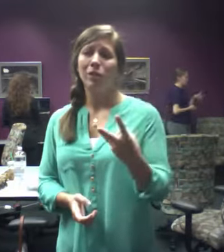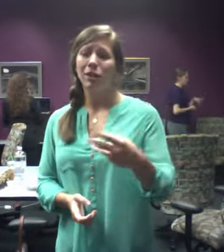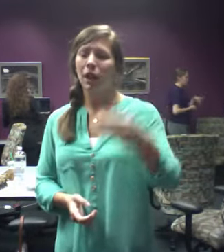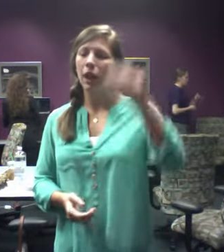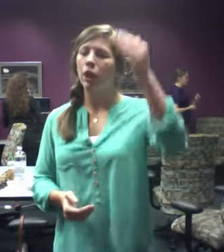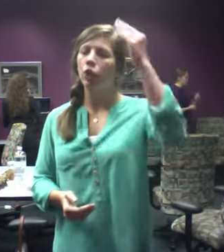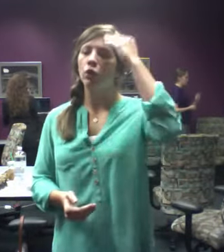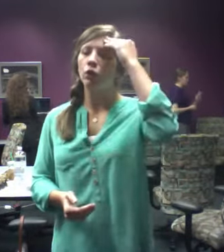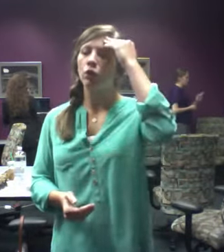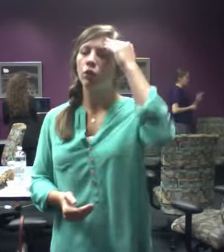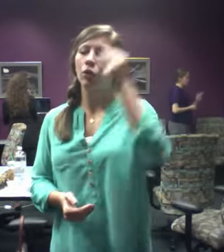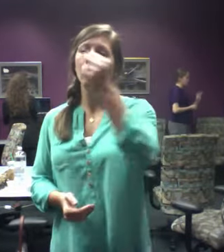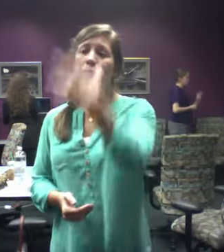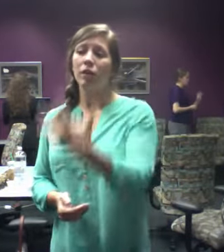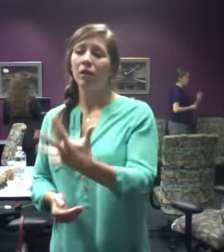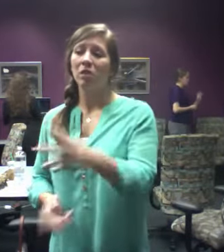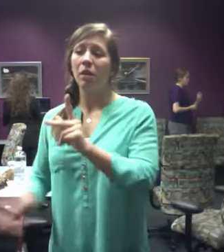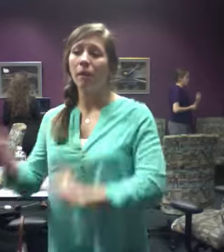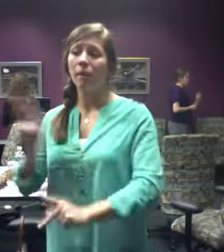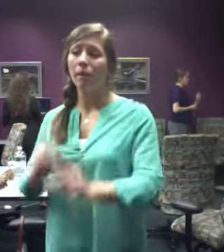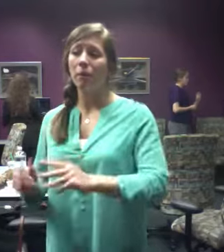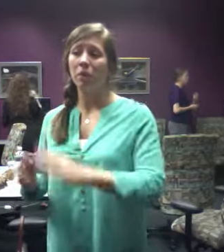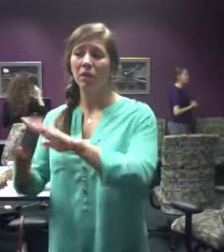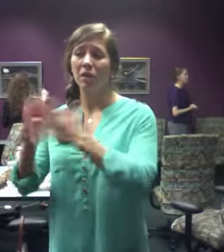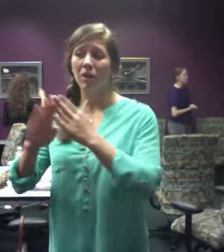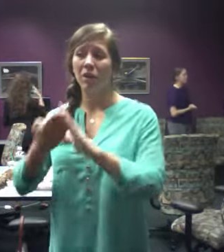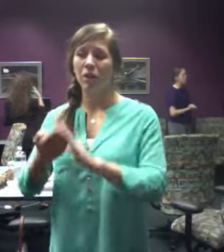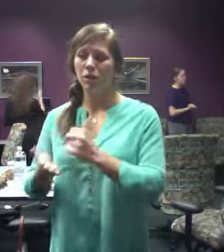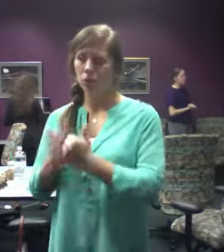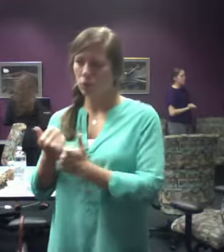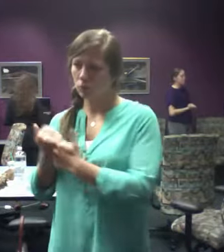Boston. So Washington goes to Boston.